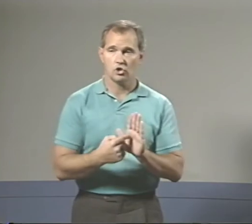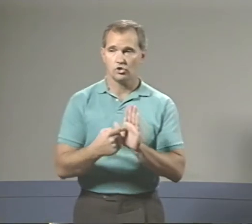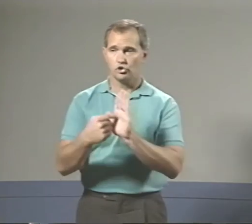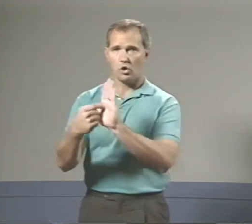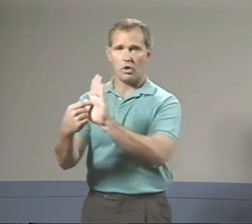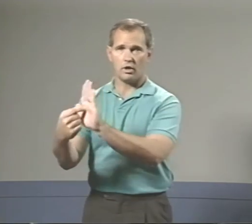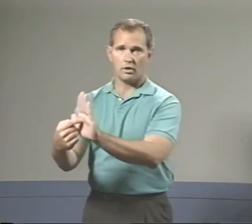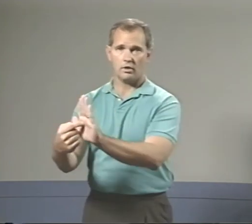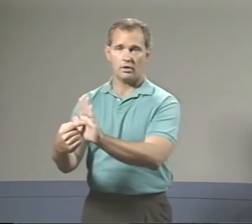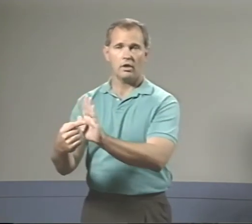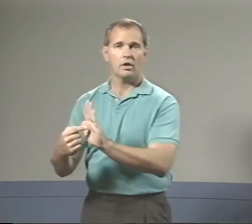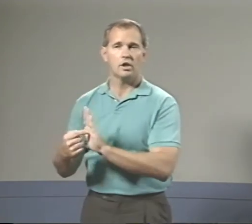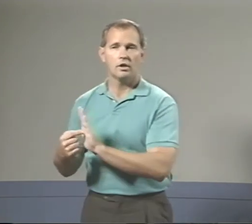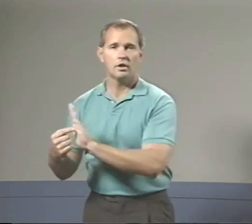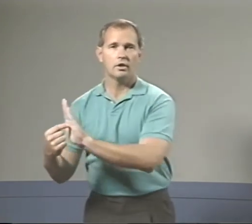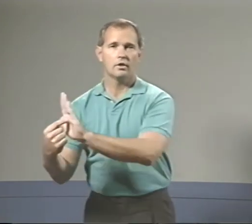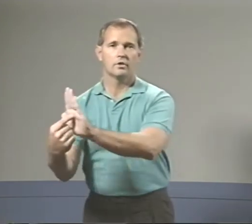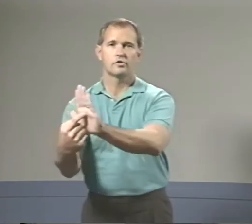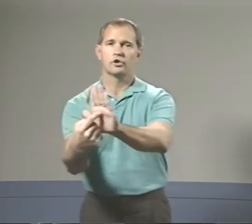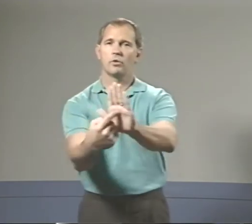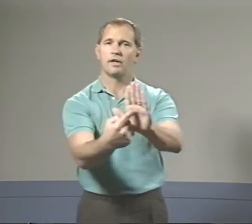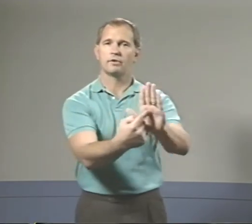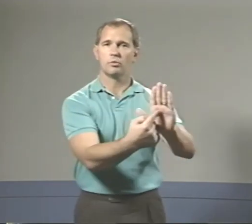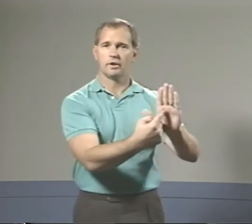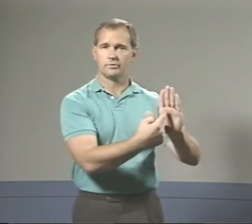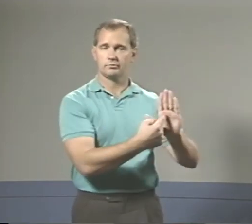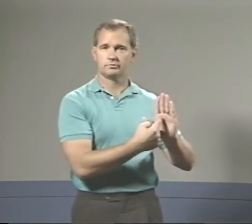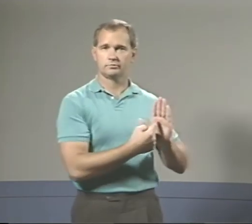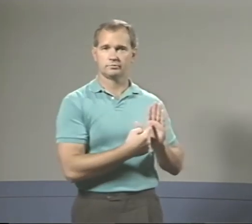show her, show everyone.